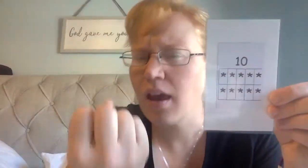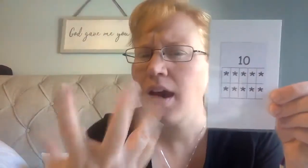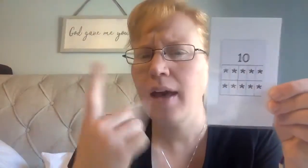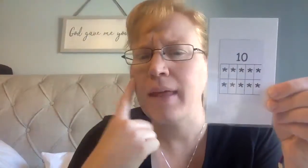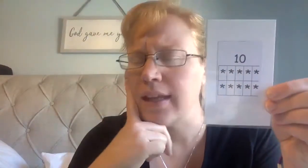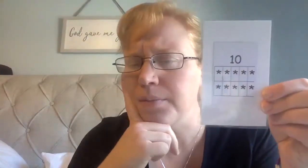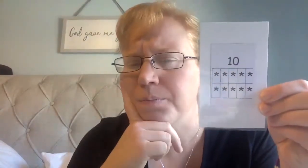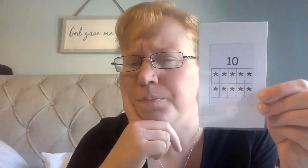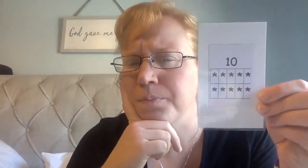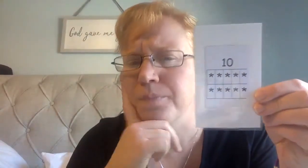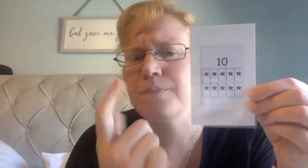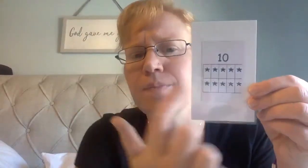How many?